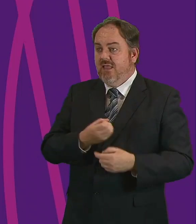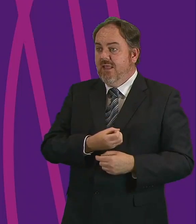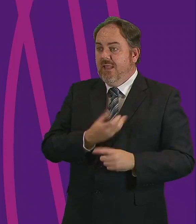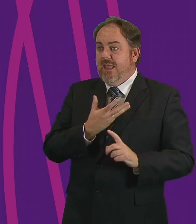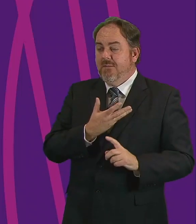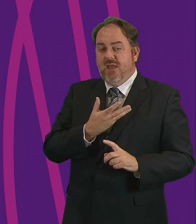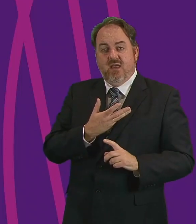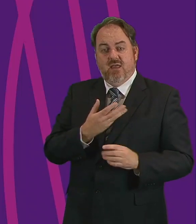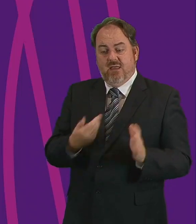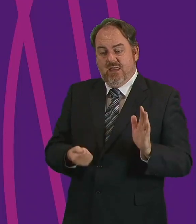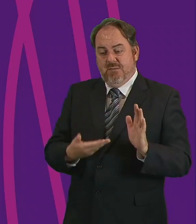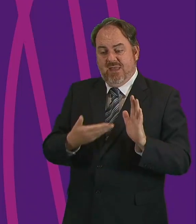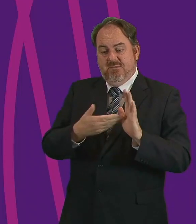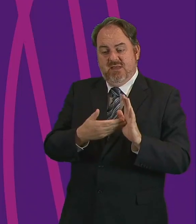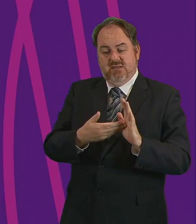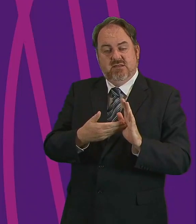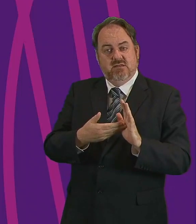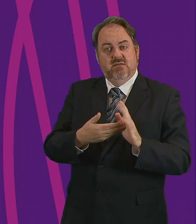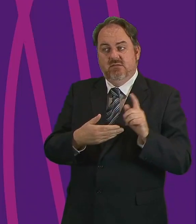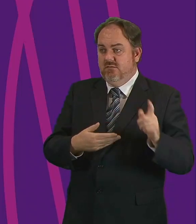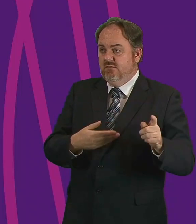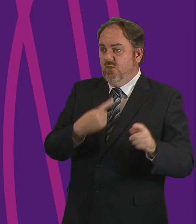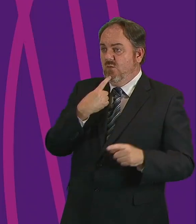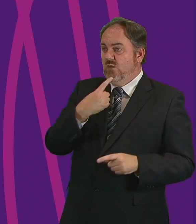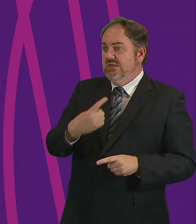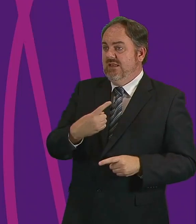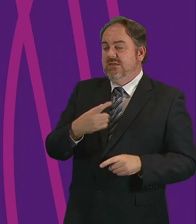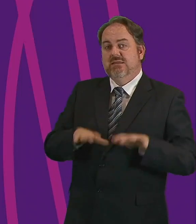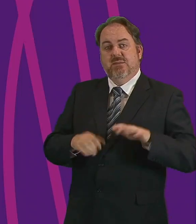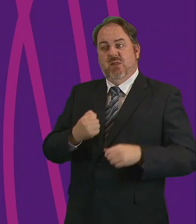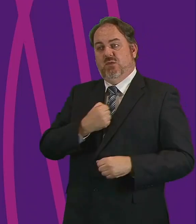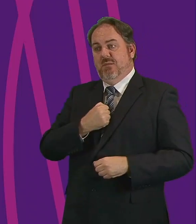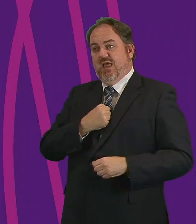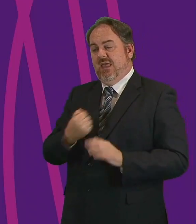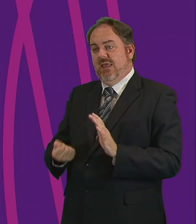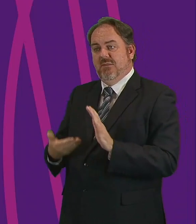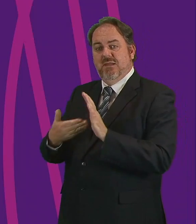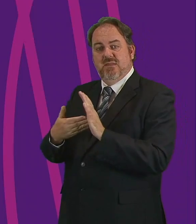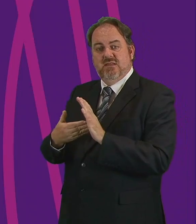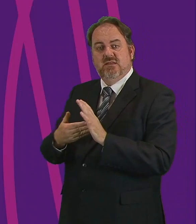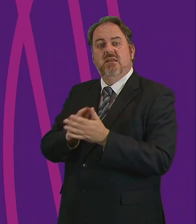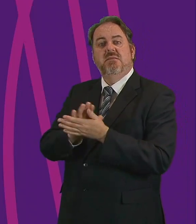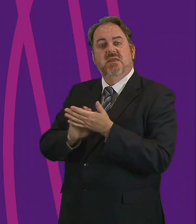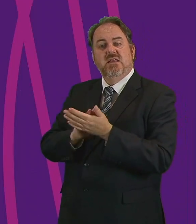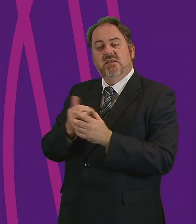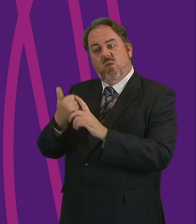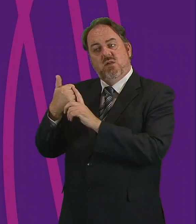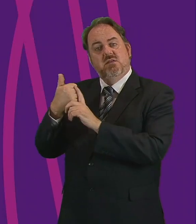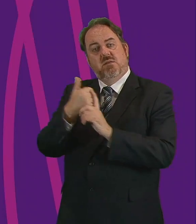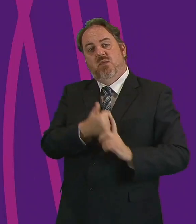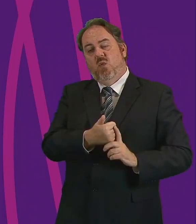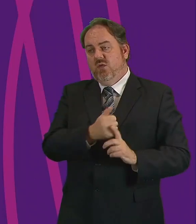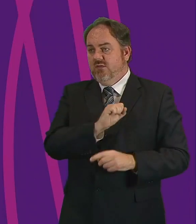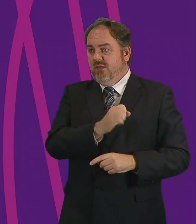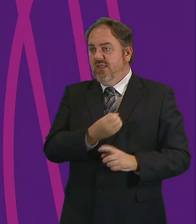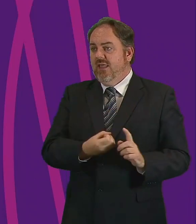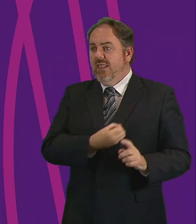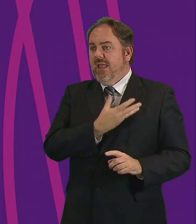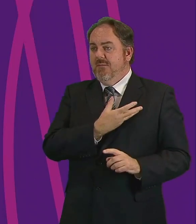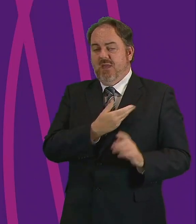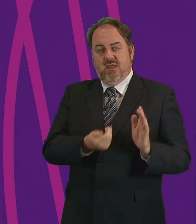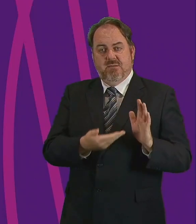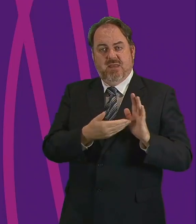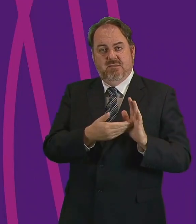preempts my amendment, because it broadly is similar to my amendment, we will support it at decision time. And I would